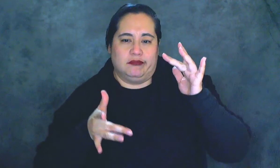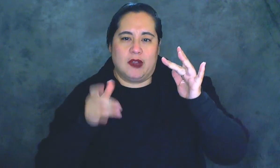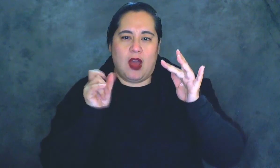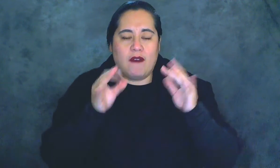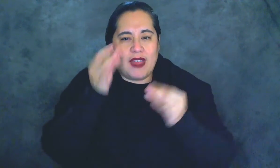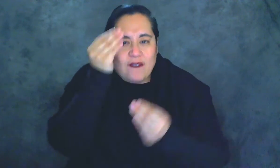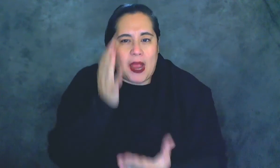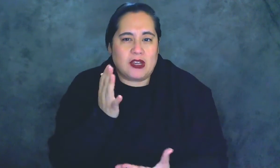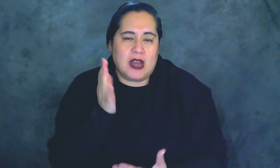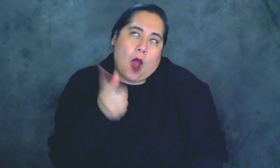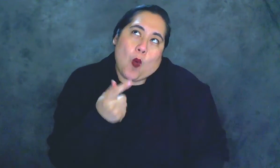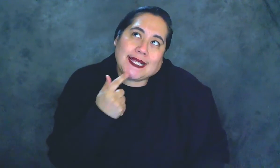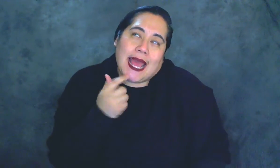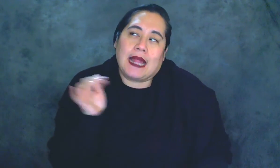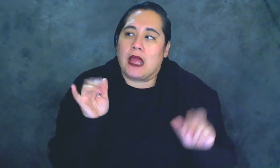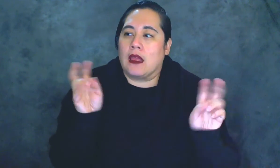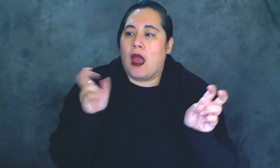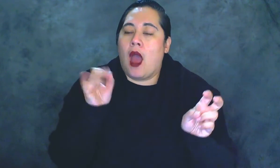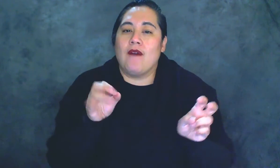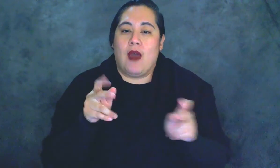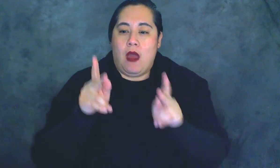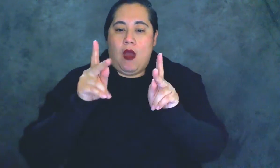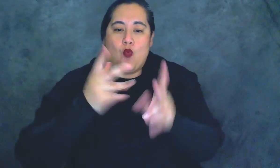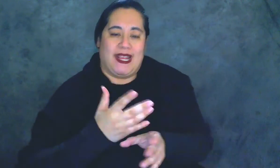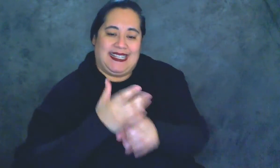I'll say of the receiving of information.